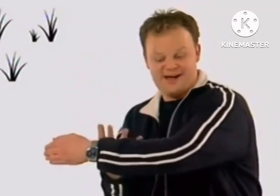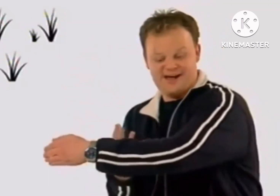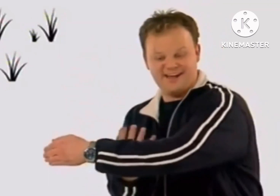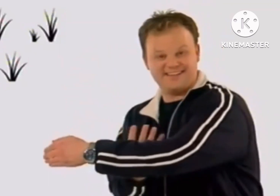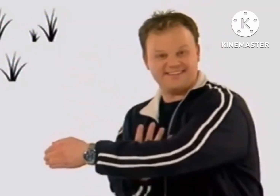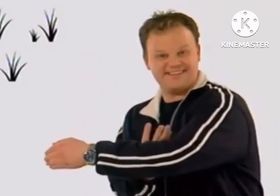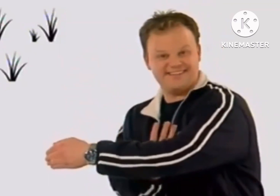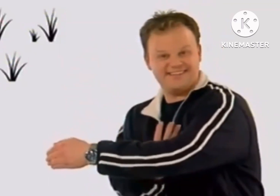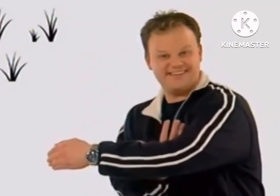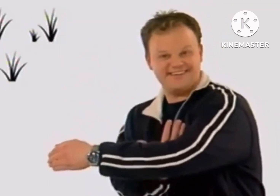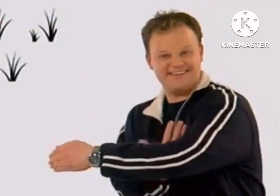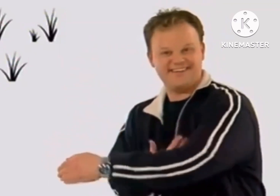Grass.